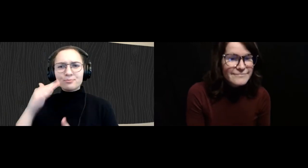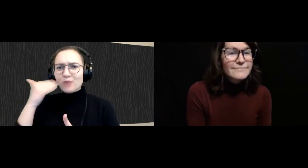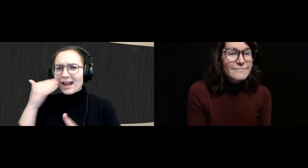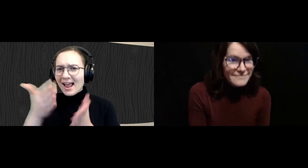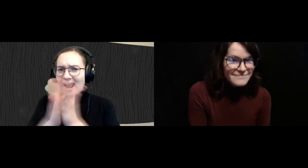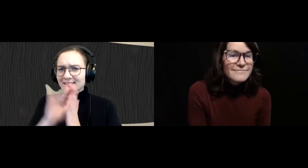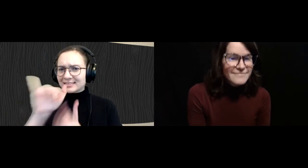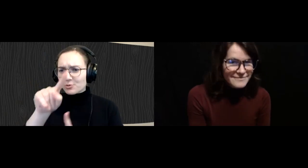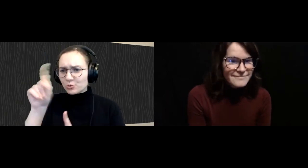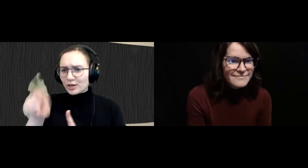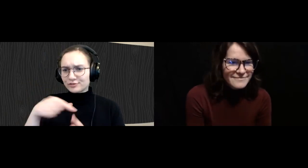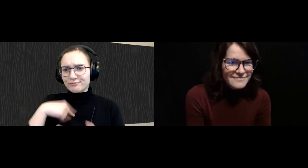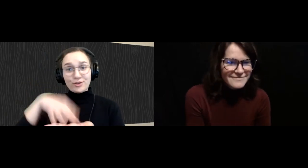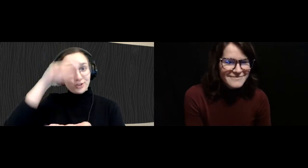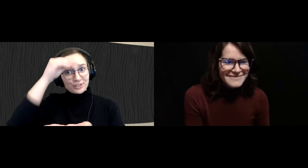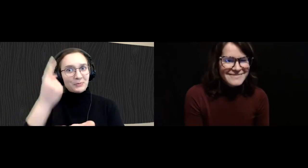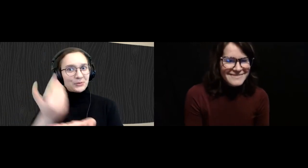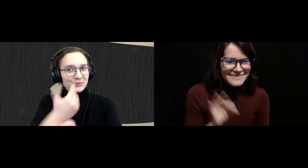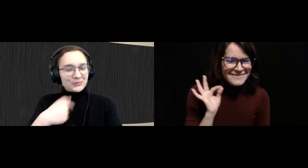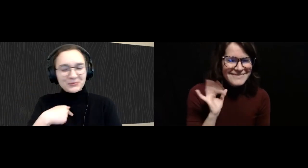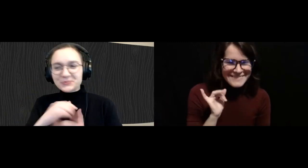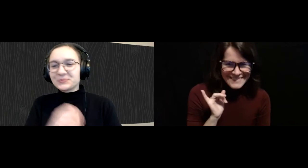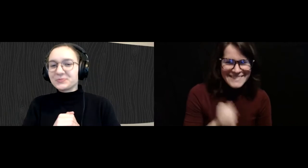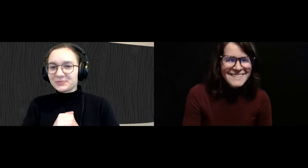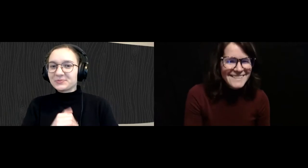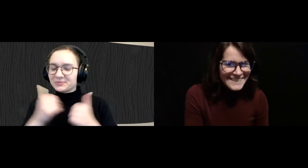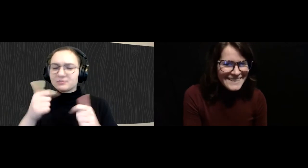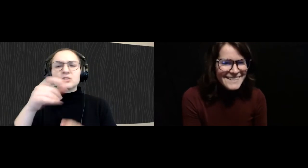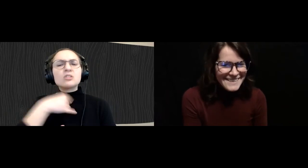That's new to me. I'm glad that Brenda had asked that question. I learned something new.